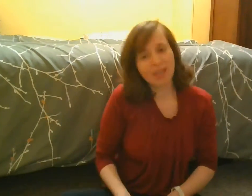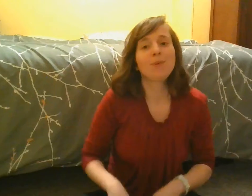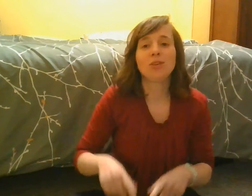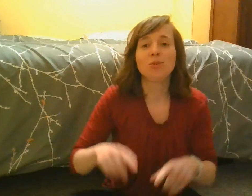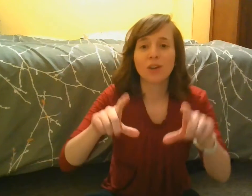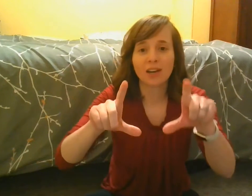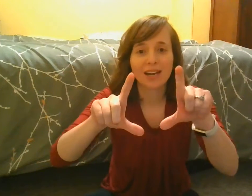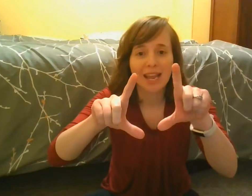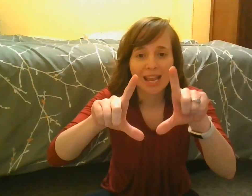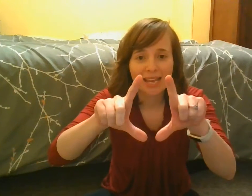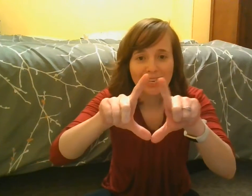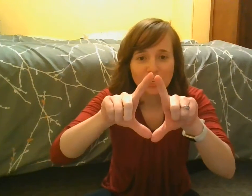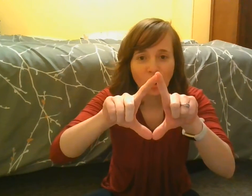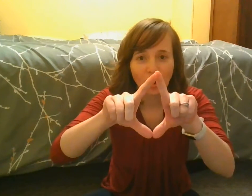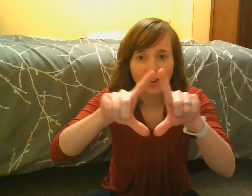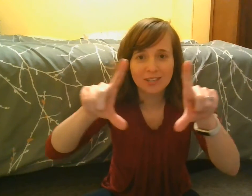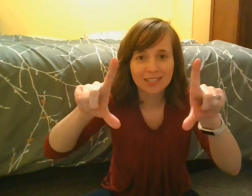Maybe you got a card.